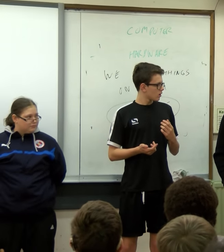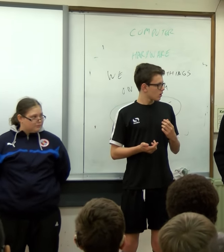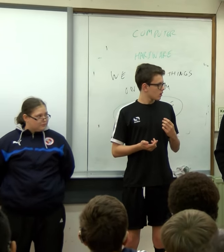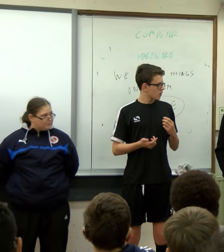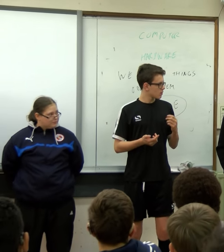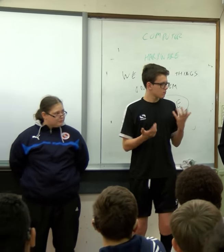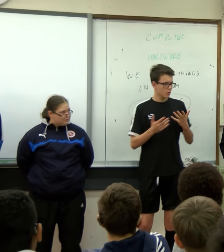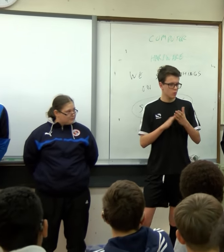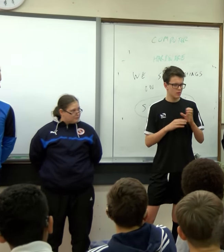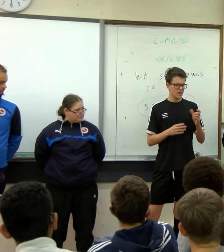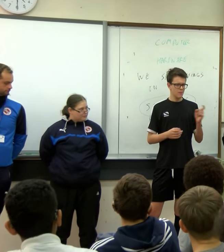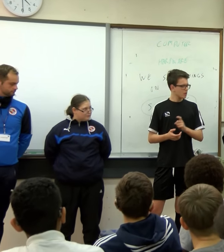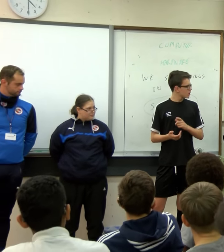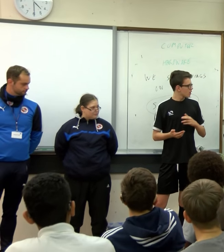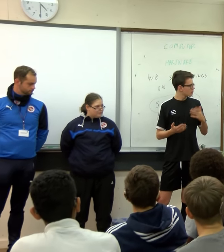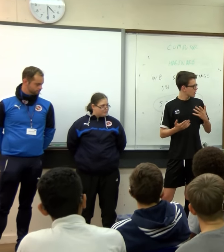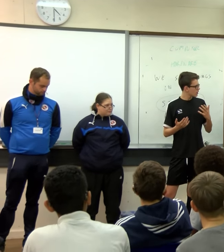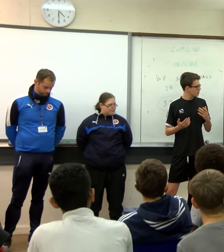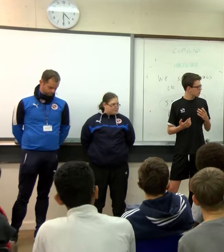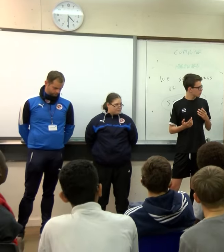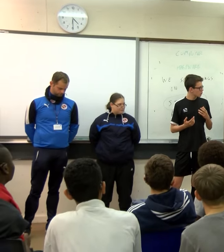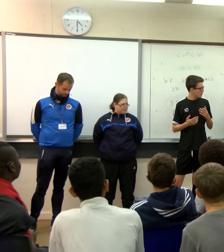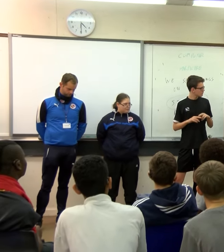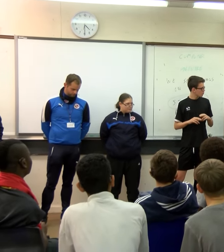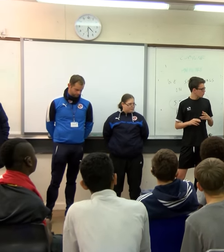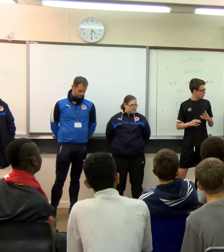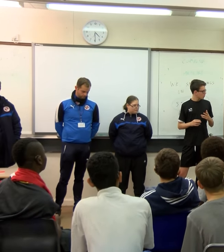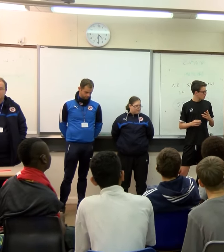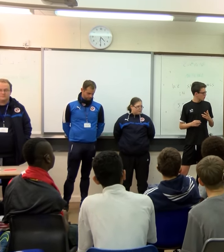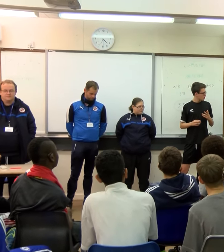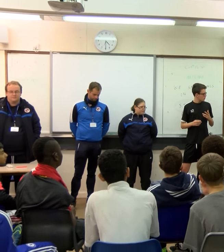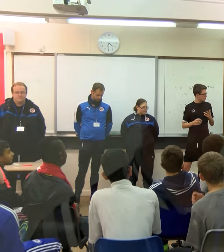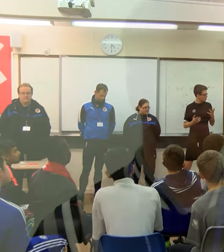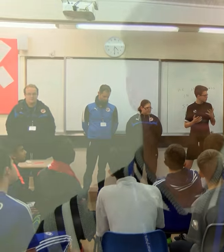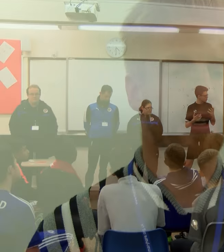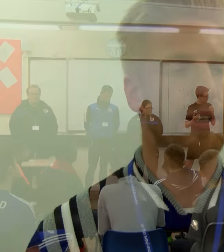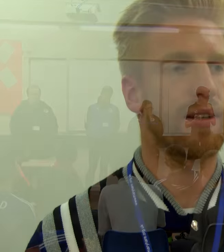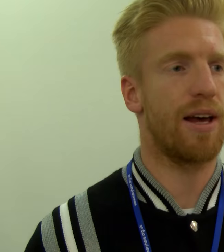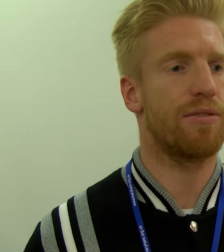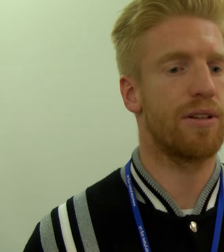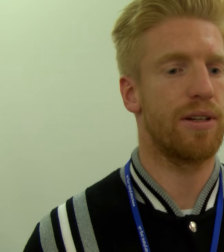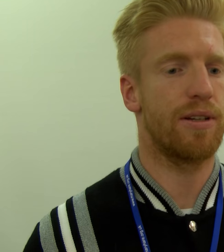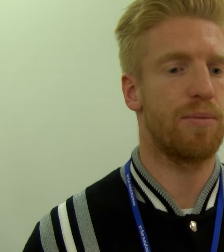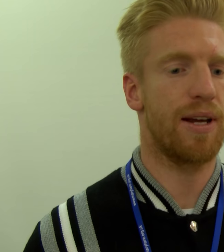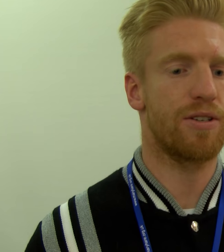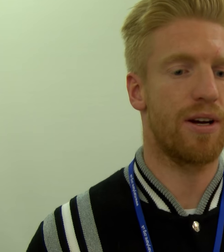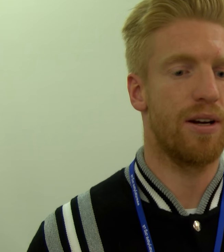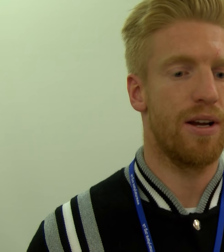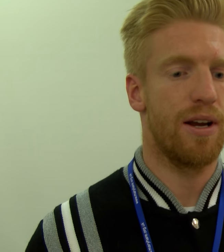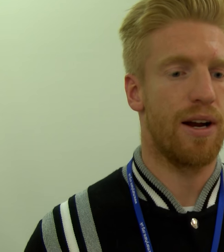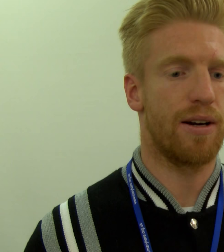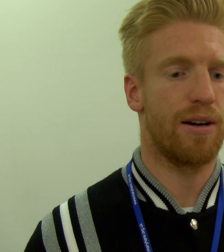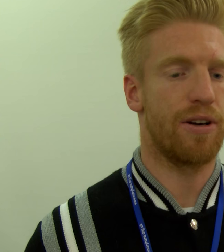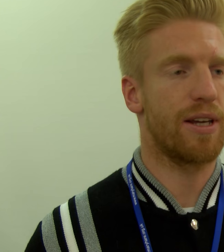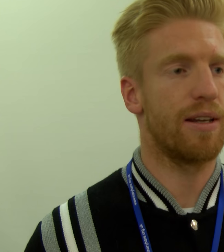have been very good for that there's a lot of player appearances and stuff so it's a great thing it's a great thing to have and the players are